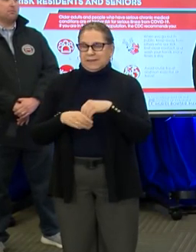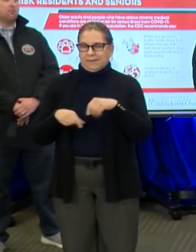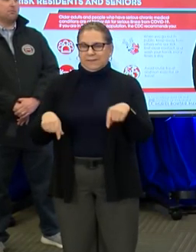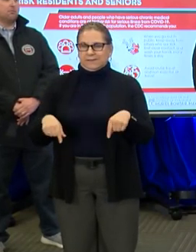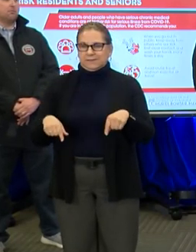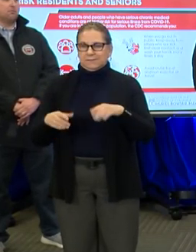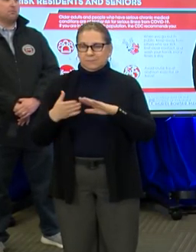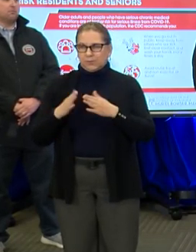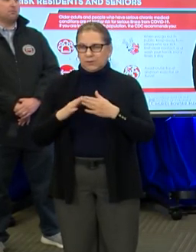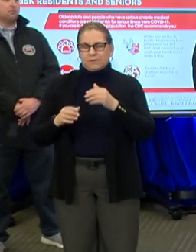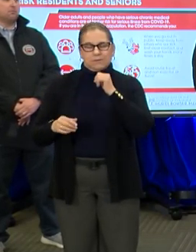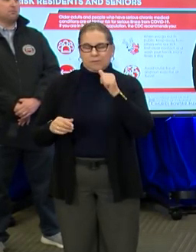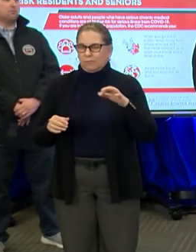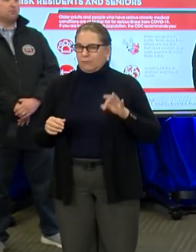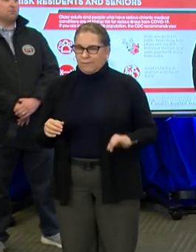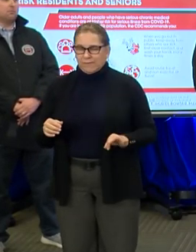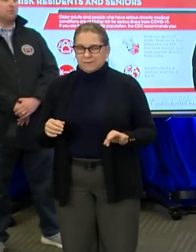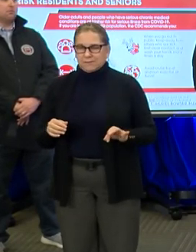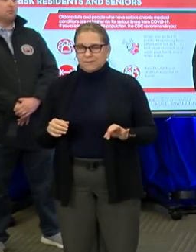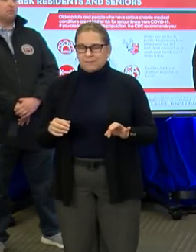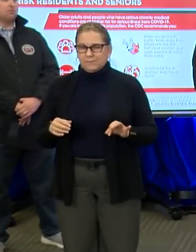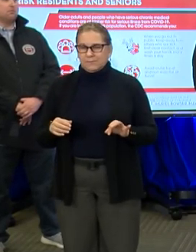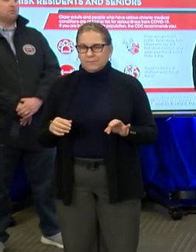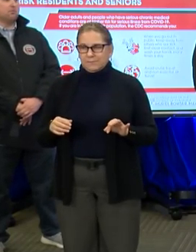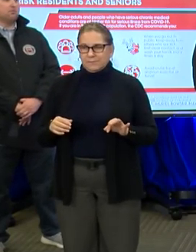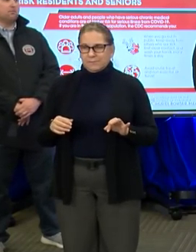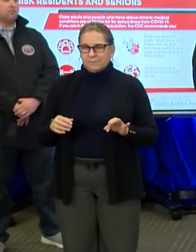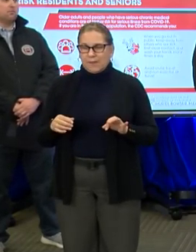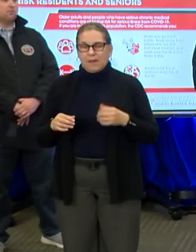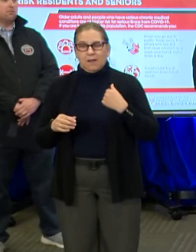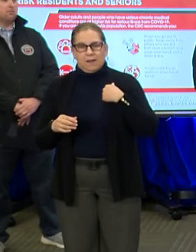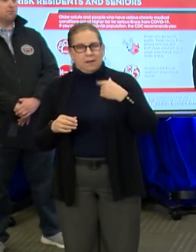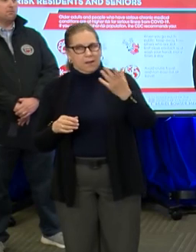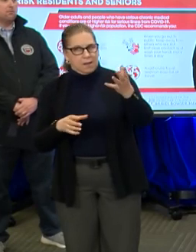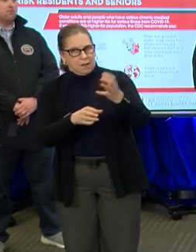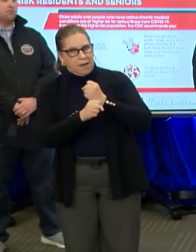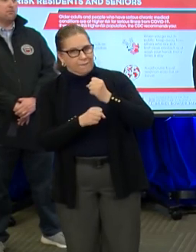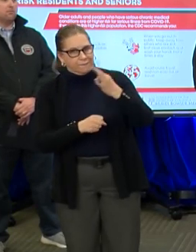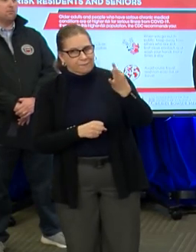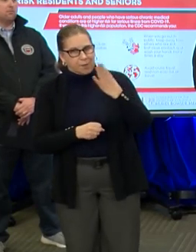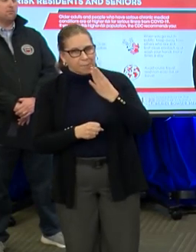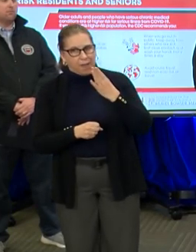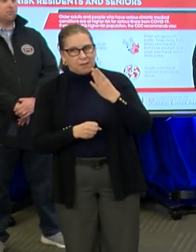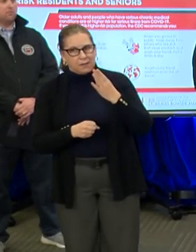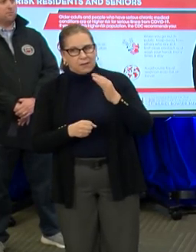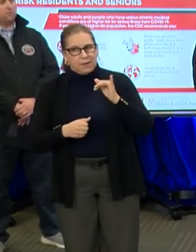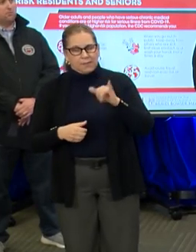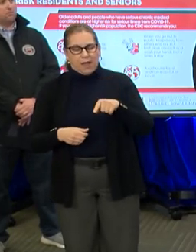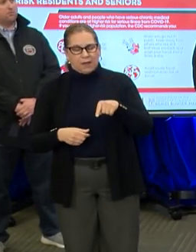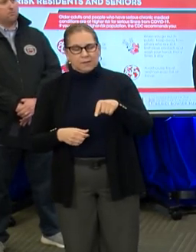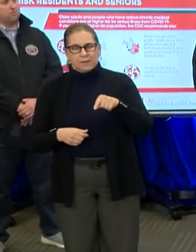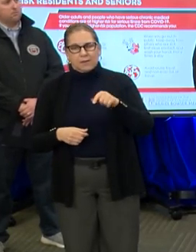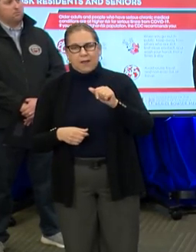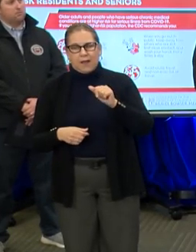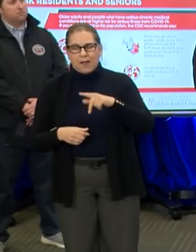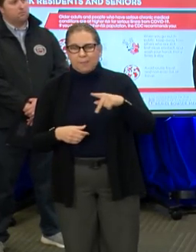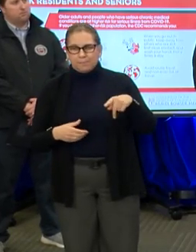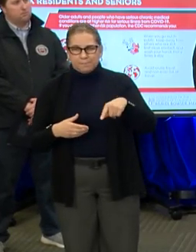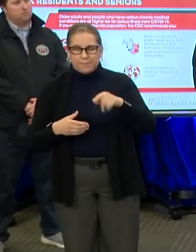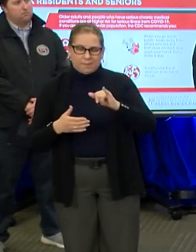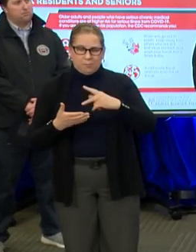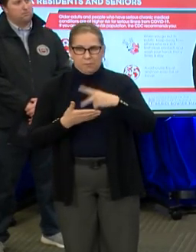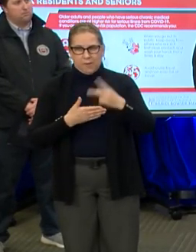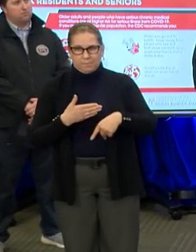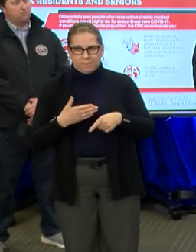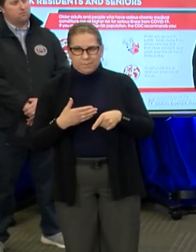heard some feedback about the application that the period of time in which they had to express that they had economic injury. So we had it